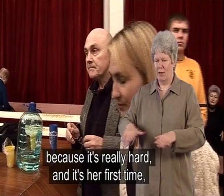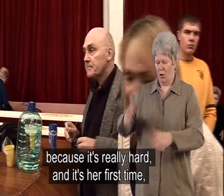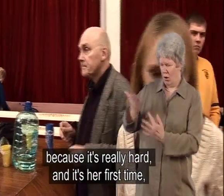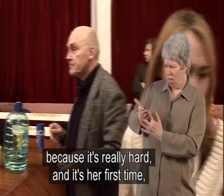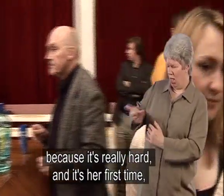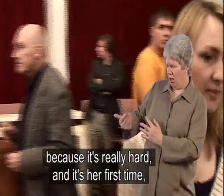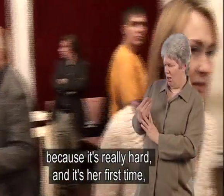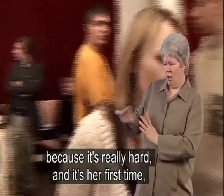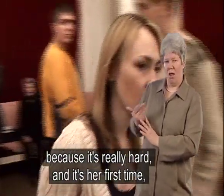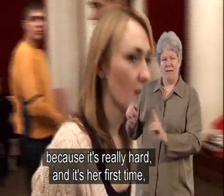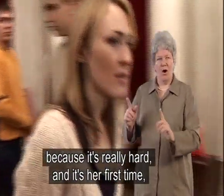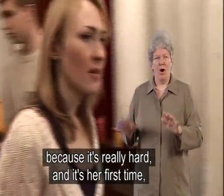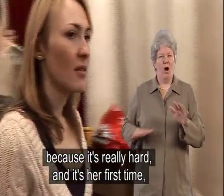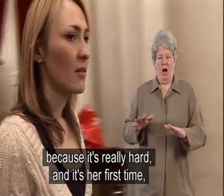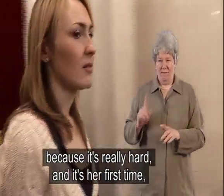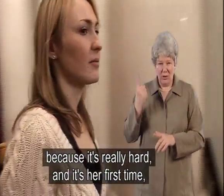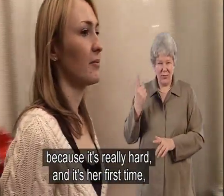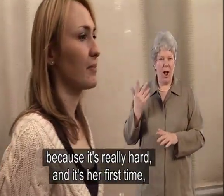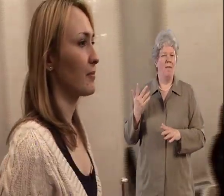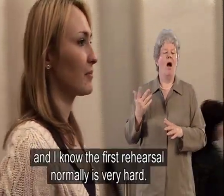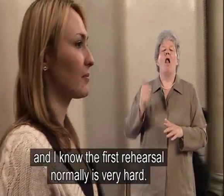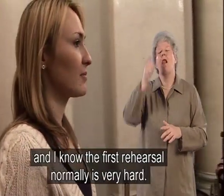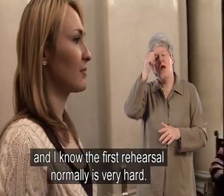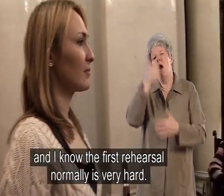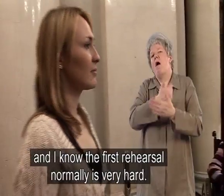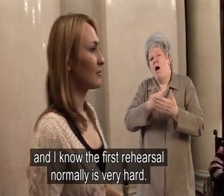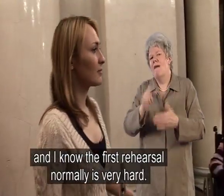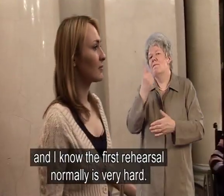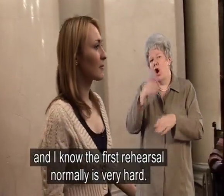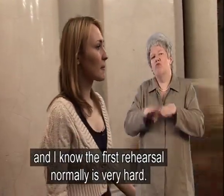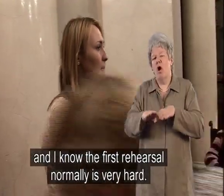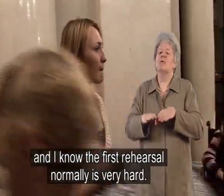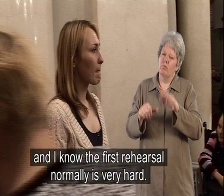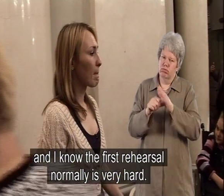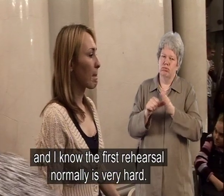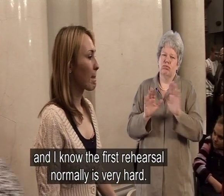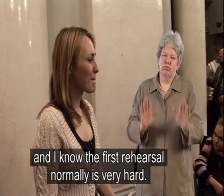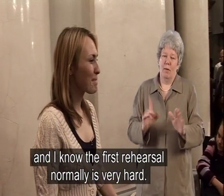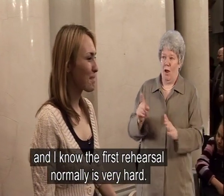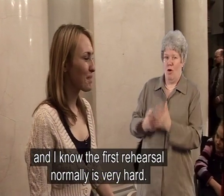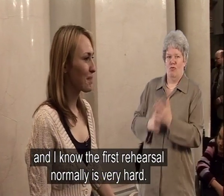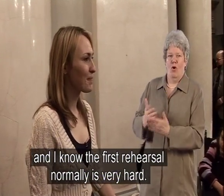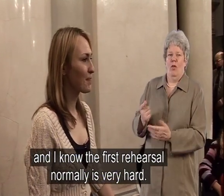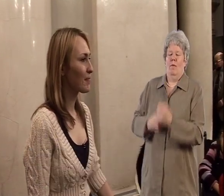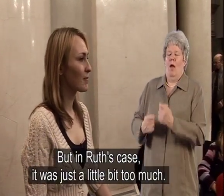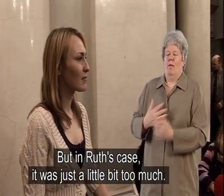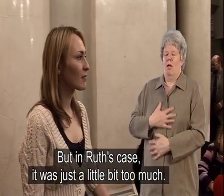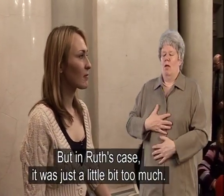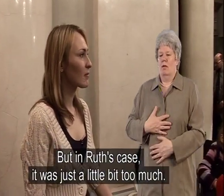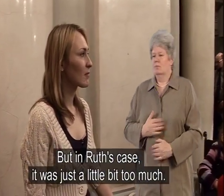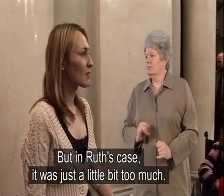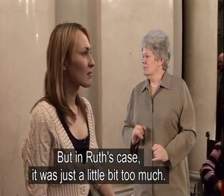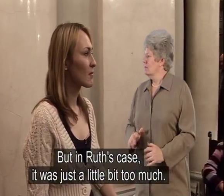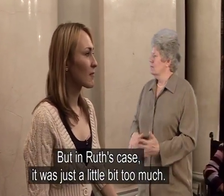it, because it's really hard, it's her first time, and I know the first rehearsal normally is very hard, but